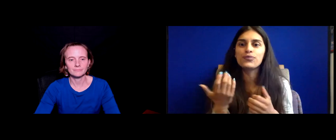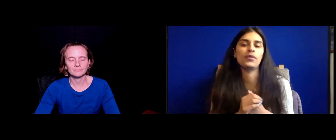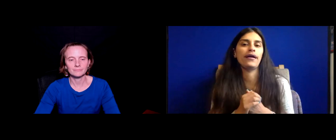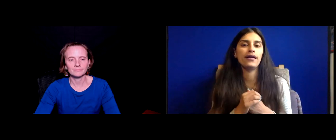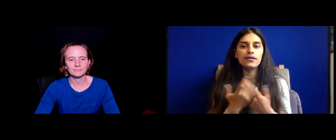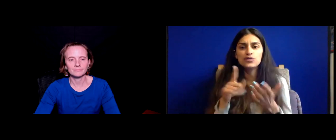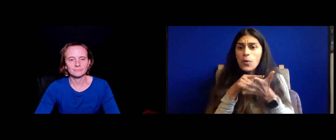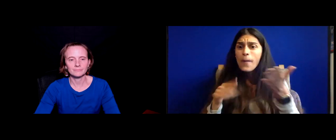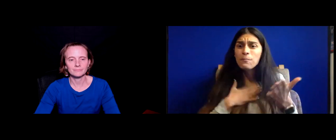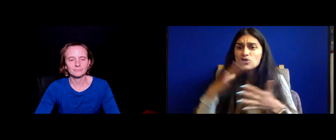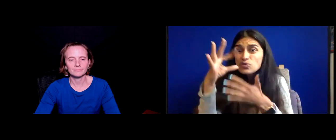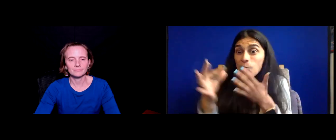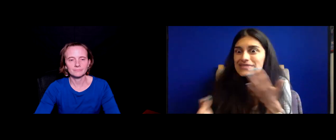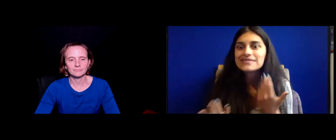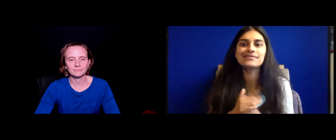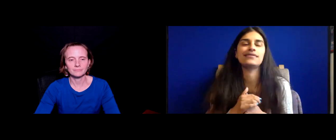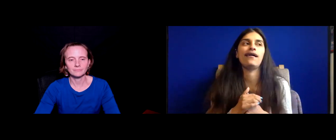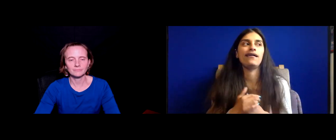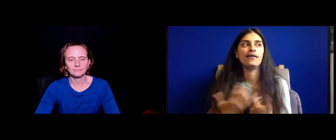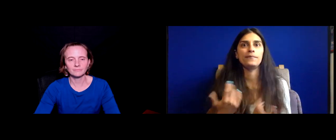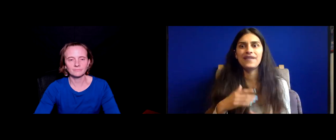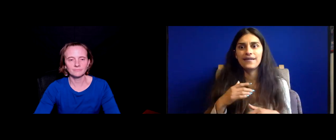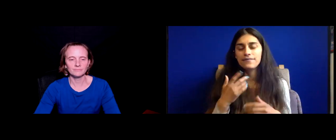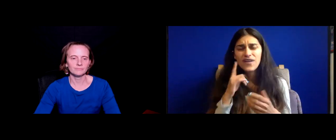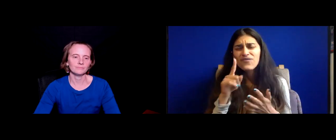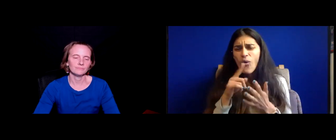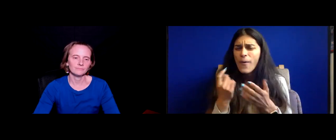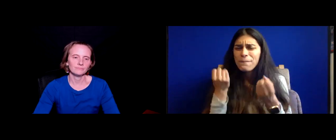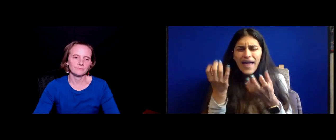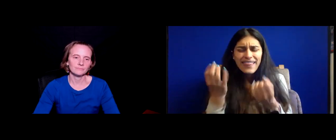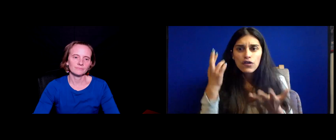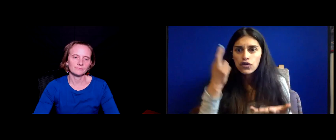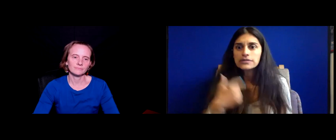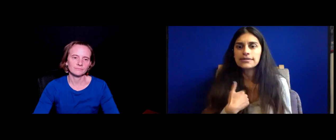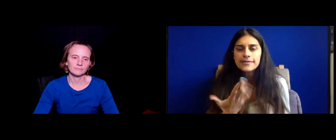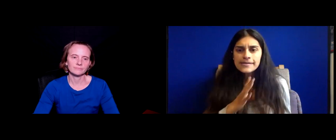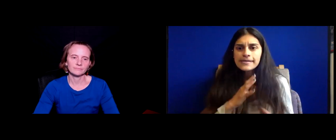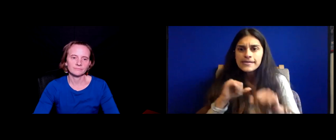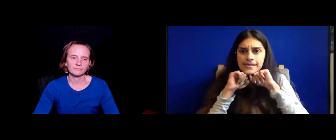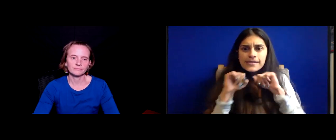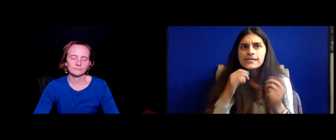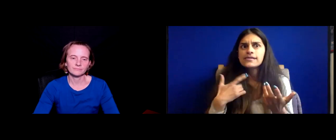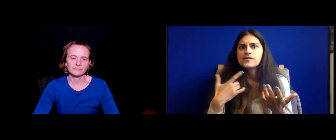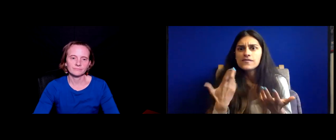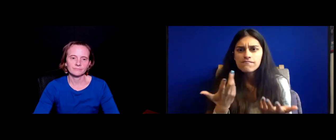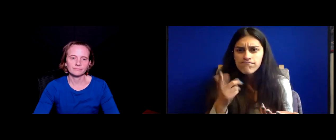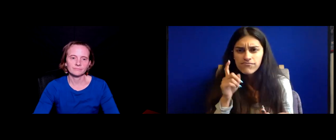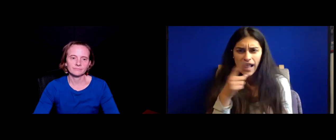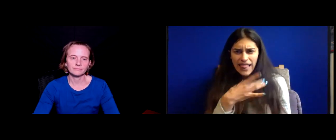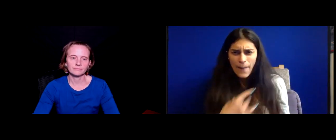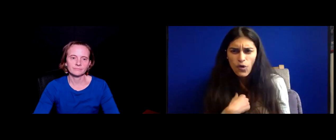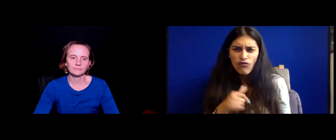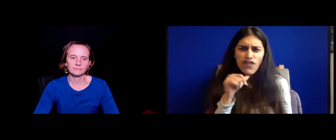body. They would tell me what to do. They would criticize my choices that I made. And for many reasons,